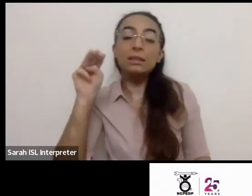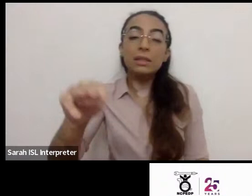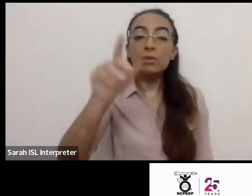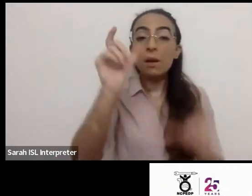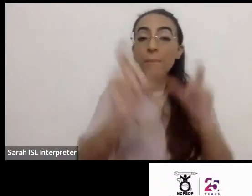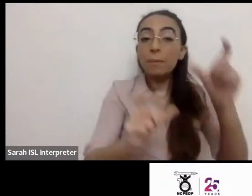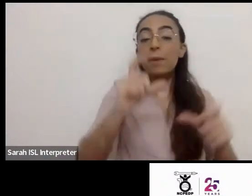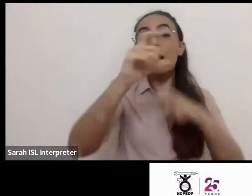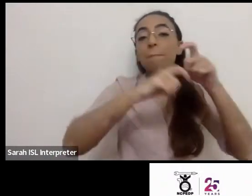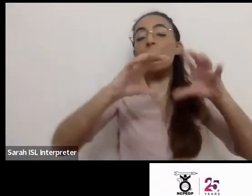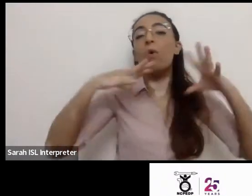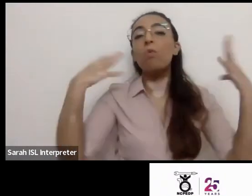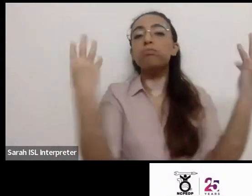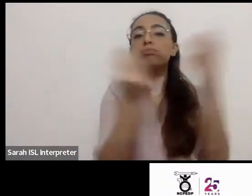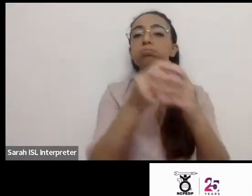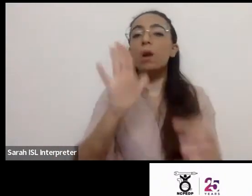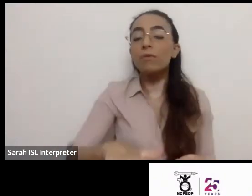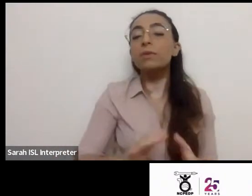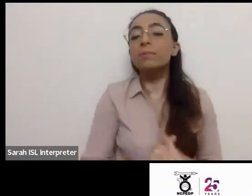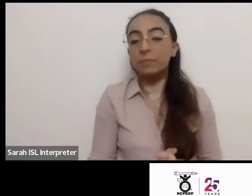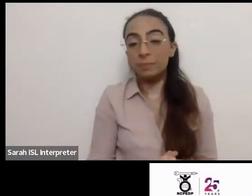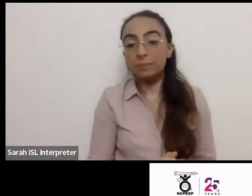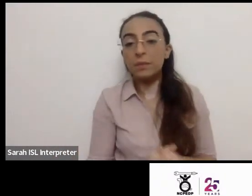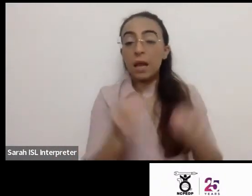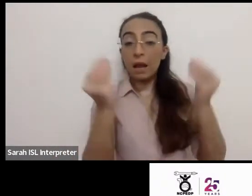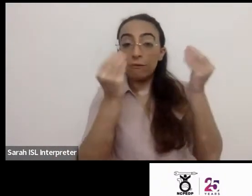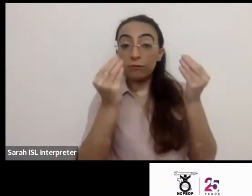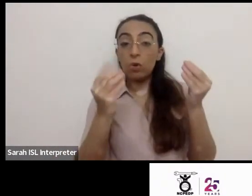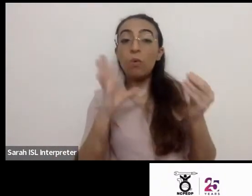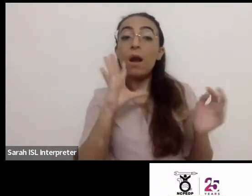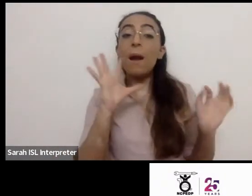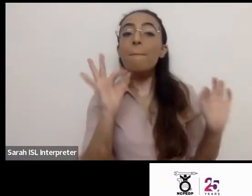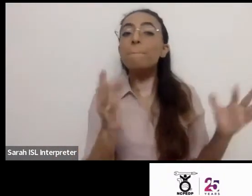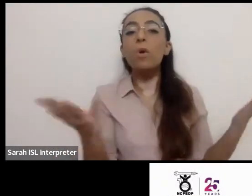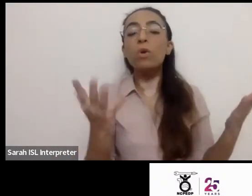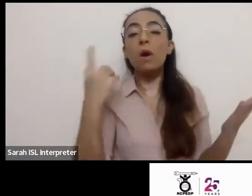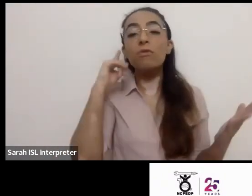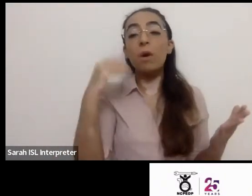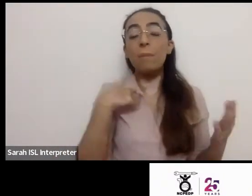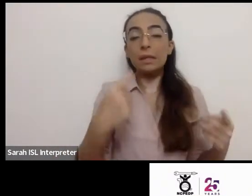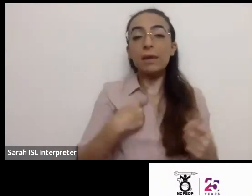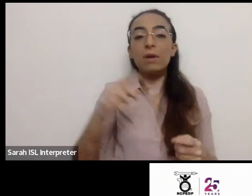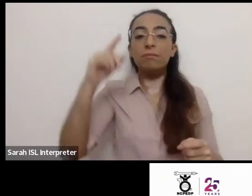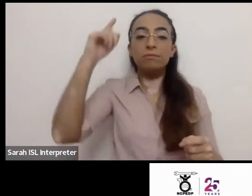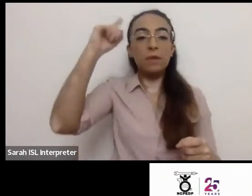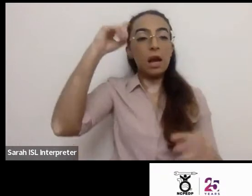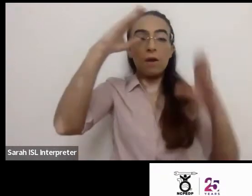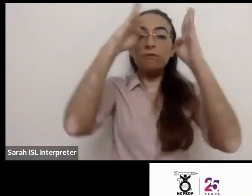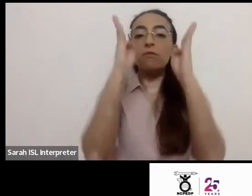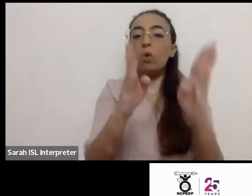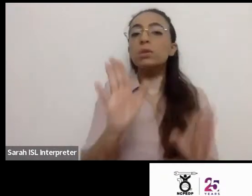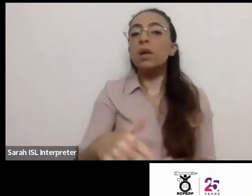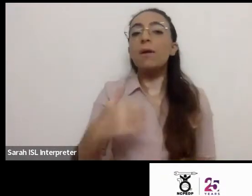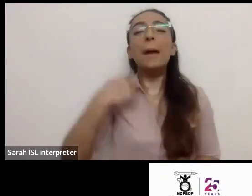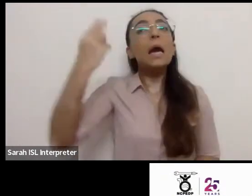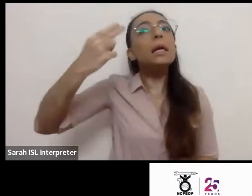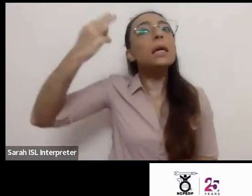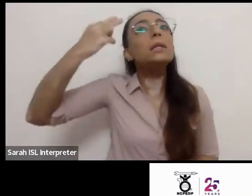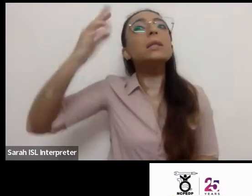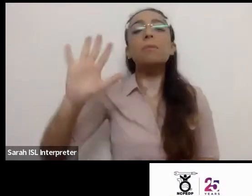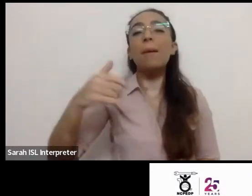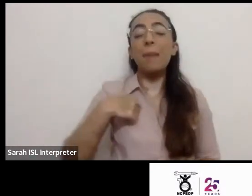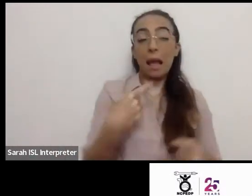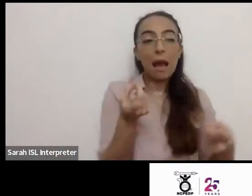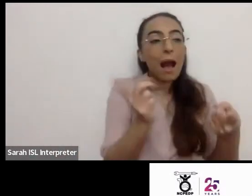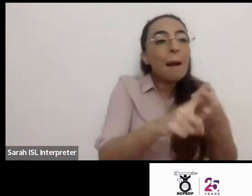company. I think a couple of things that have helped us. One is we've been very purposeful about it. We've not let it be incidental,